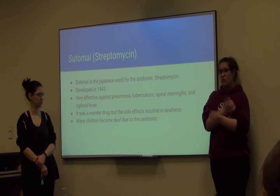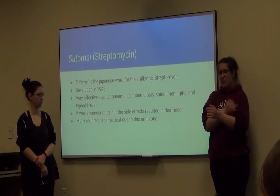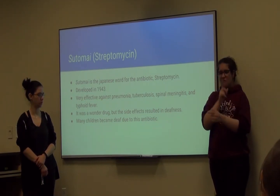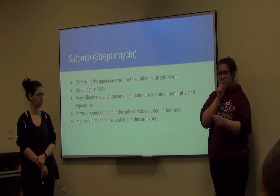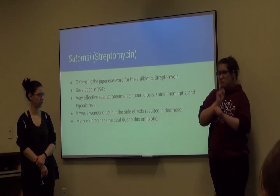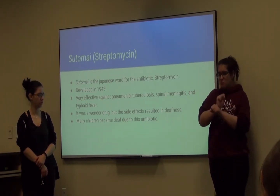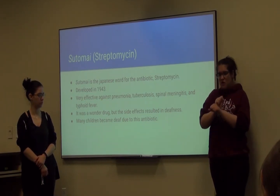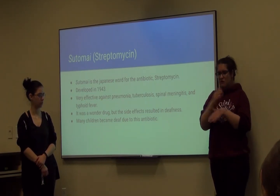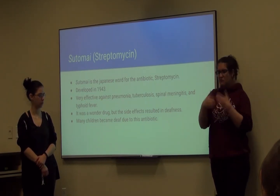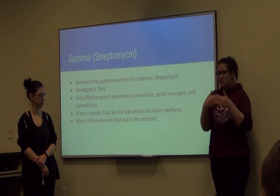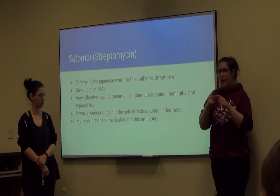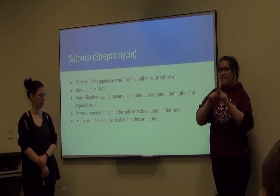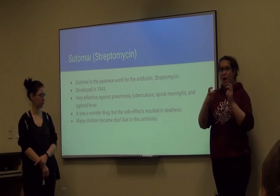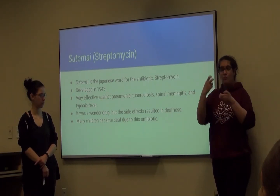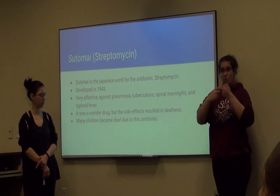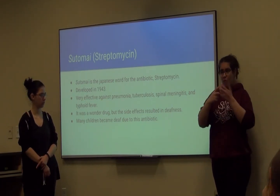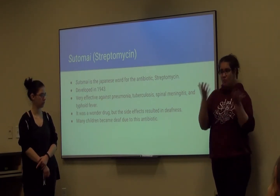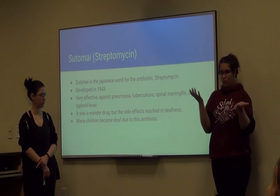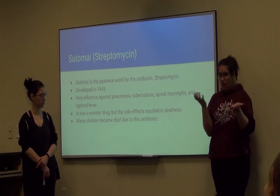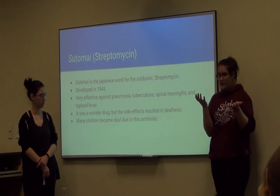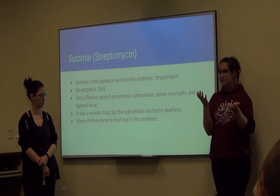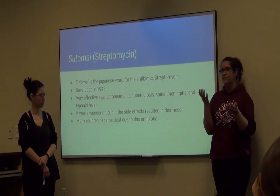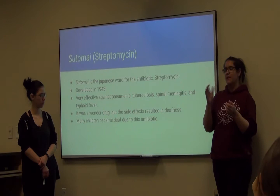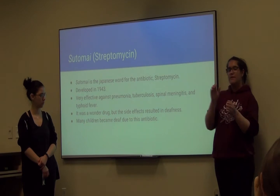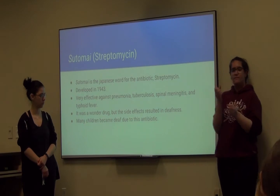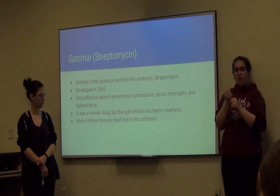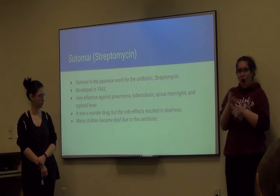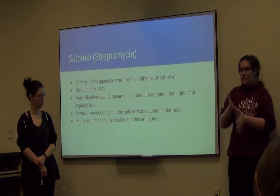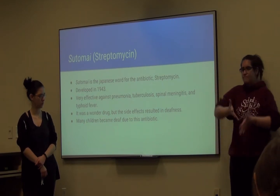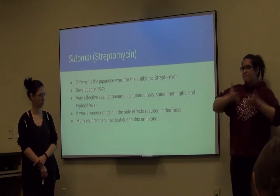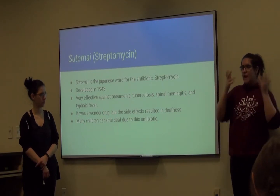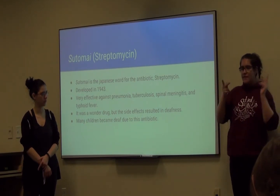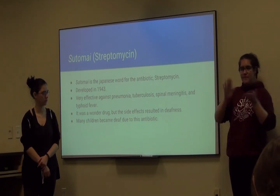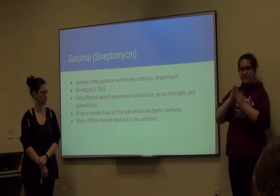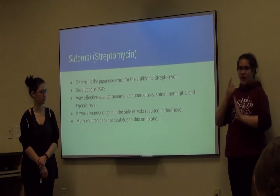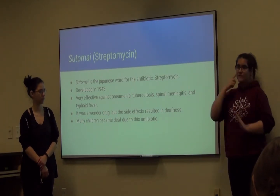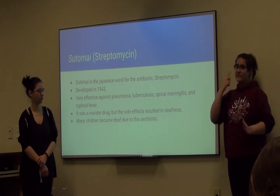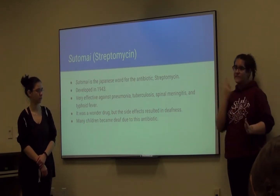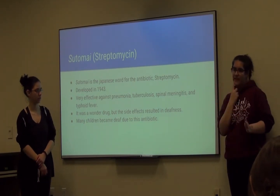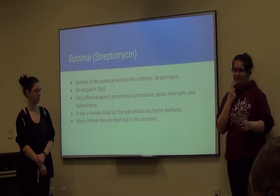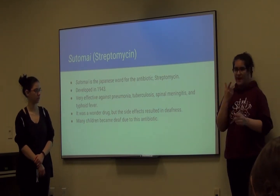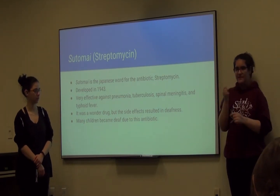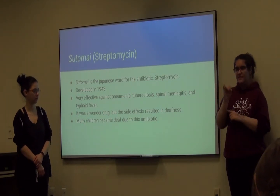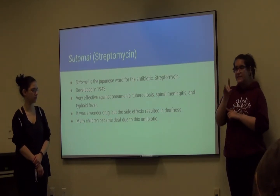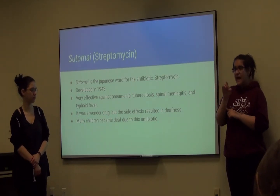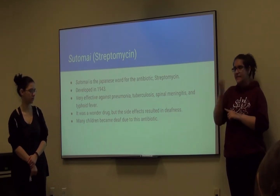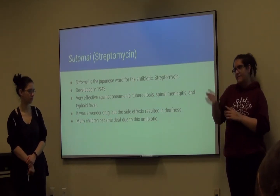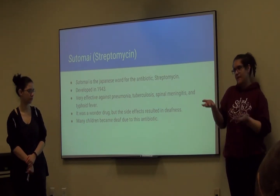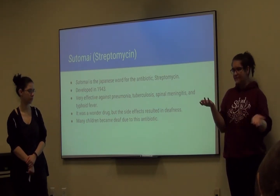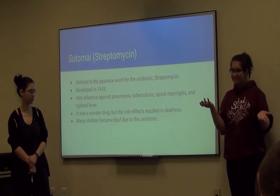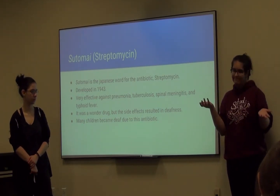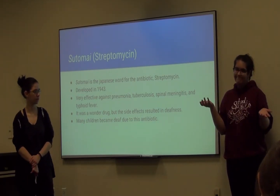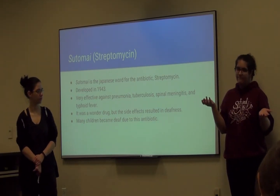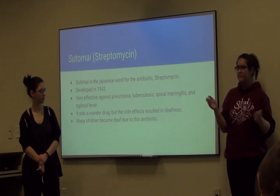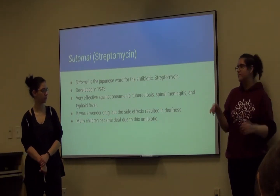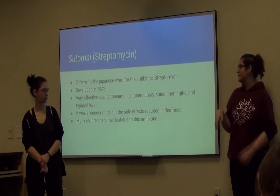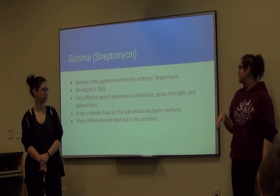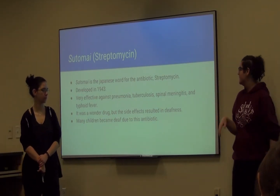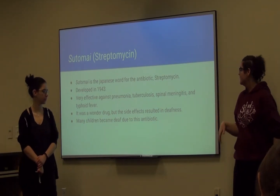It was a really fantastic drug and it worked very well, but the problem is that it caused many people to go deaf